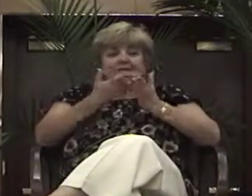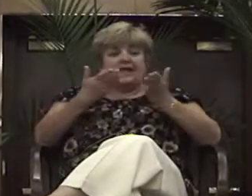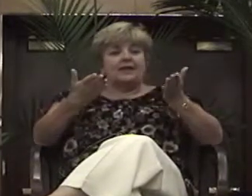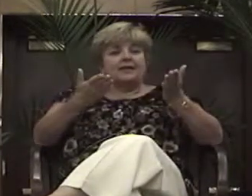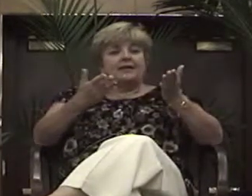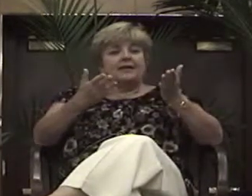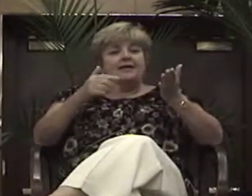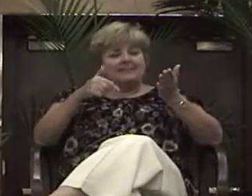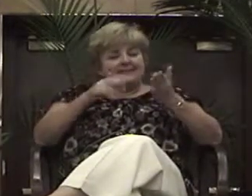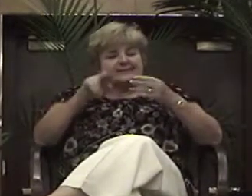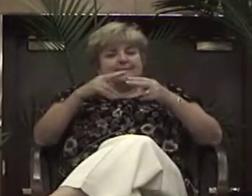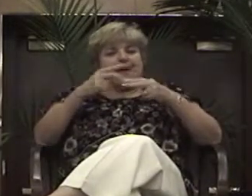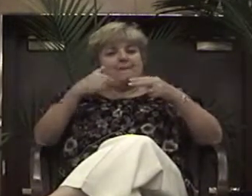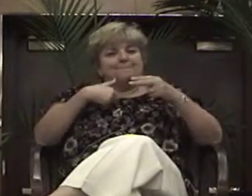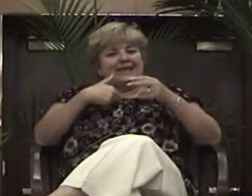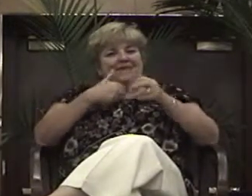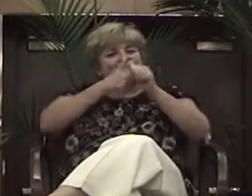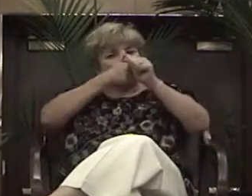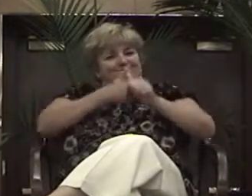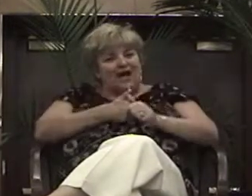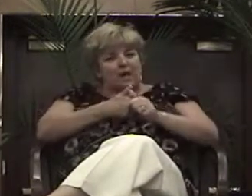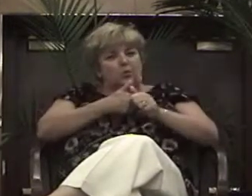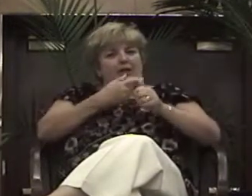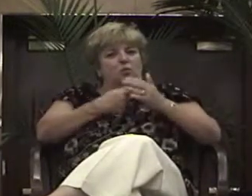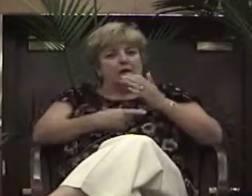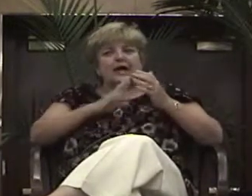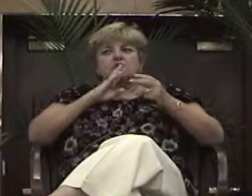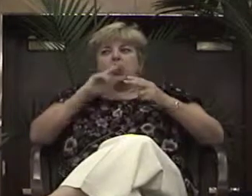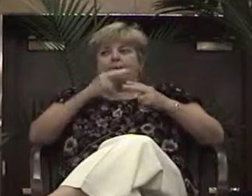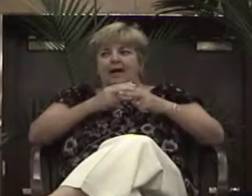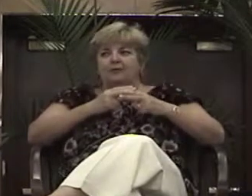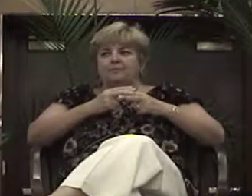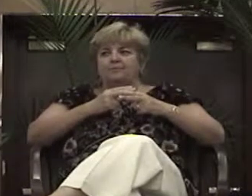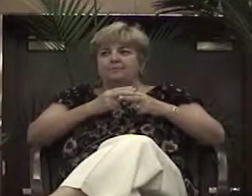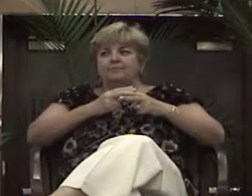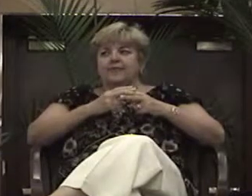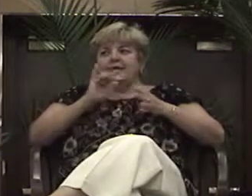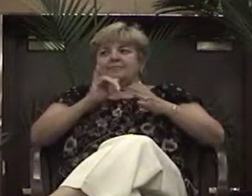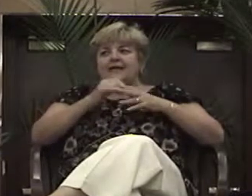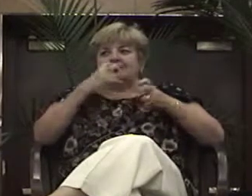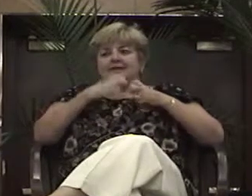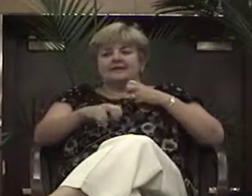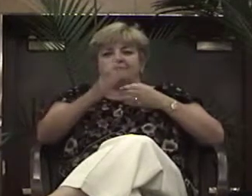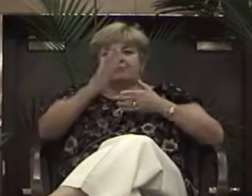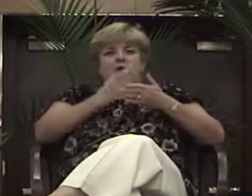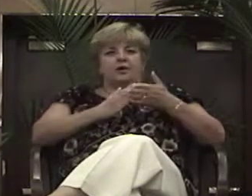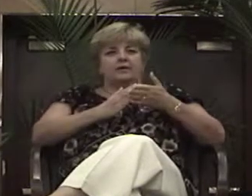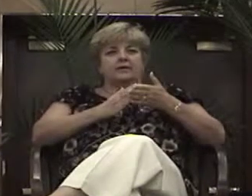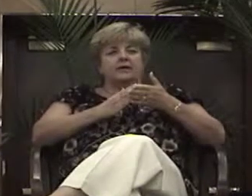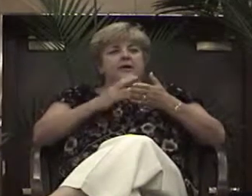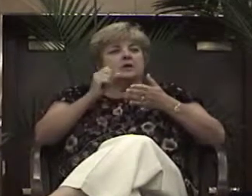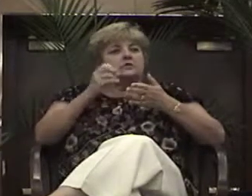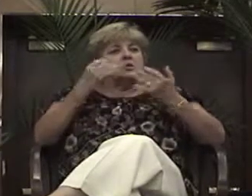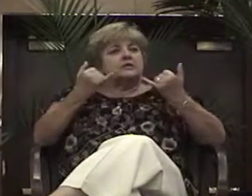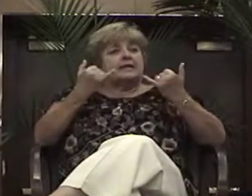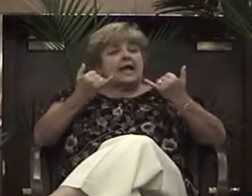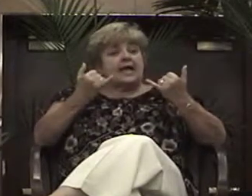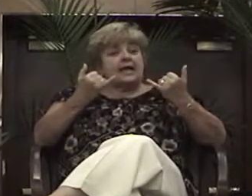quoting. That's what becomes difficult. And so today, I'm extremely pleased with the life I